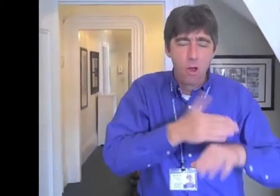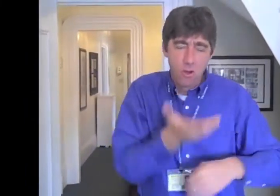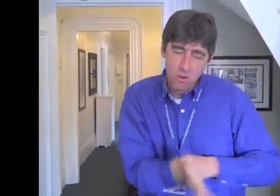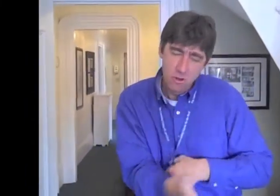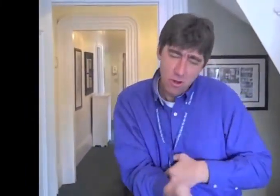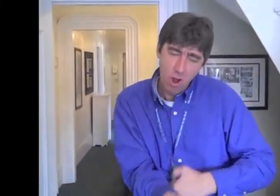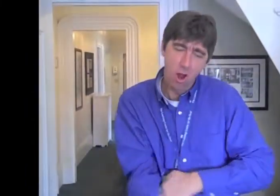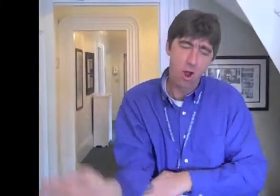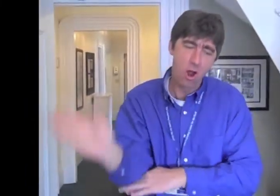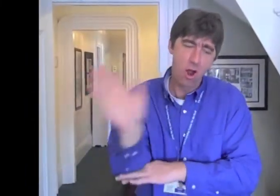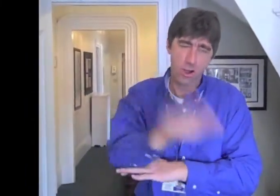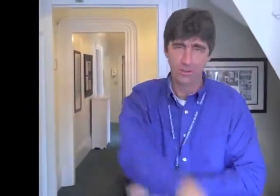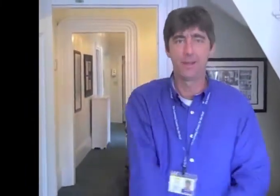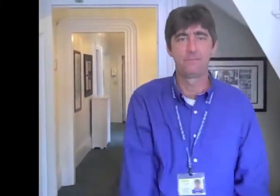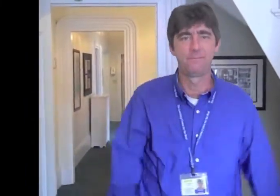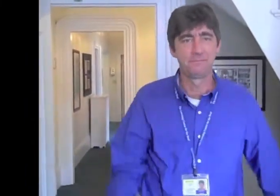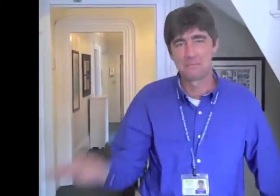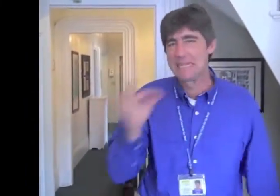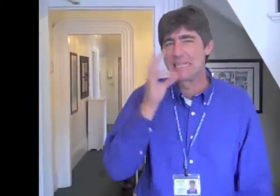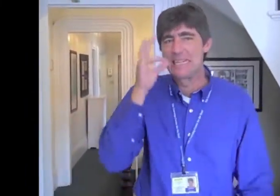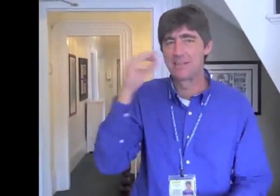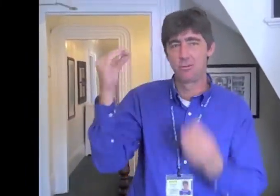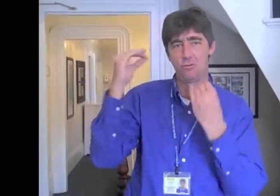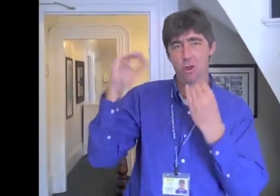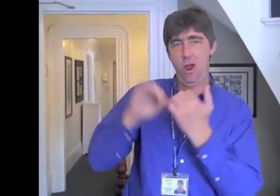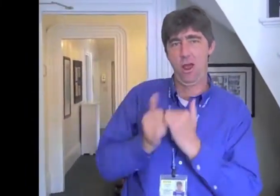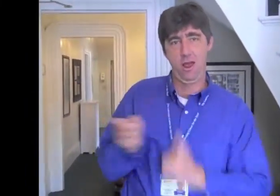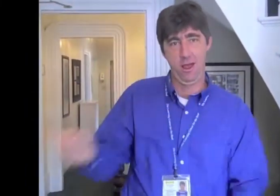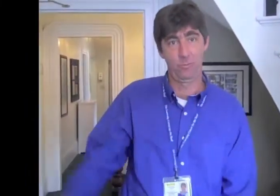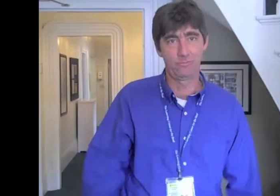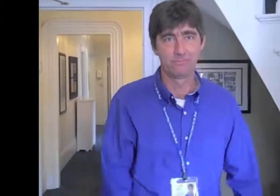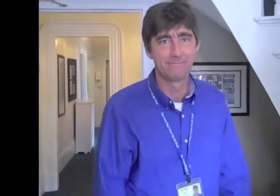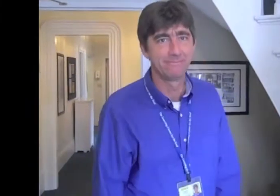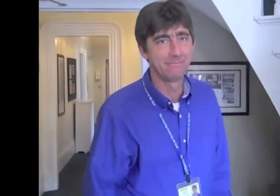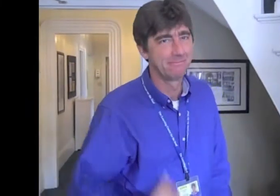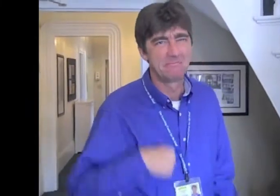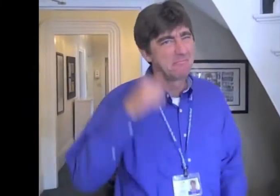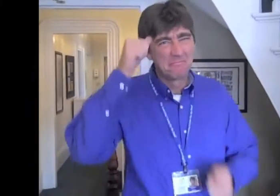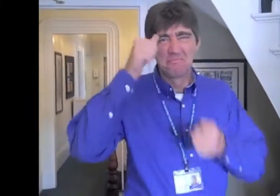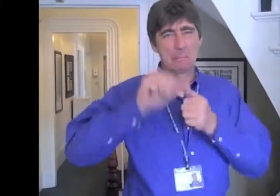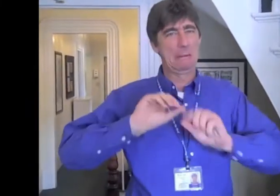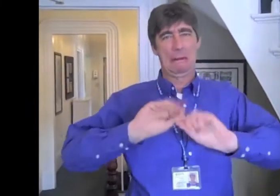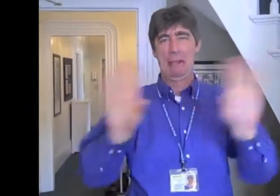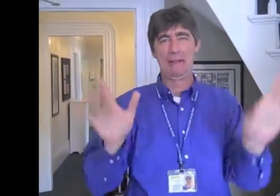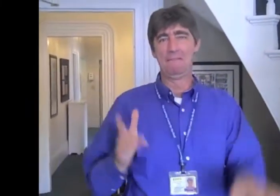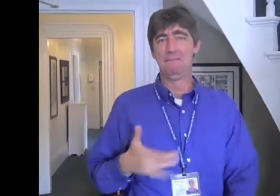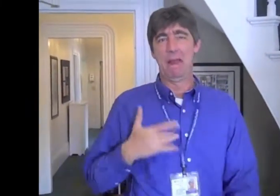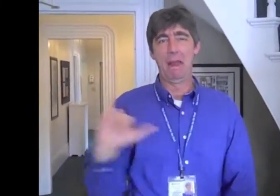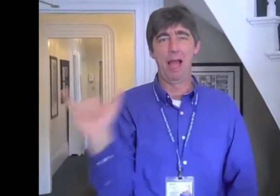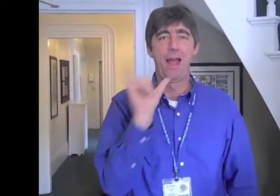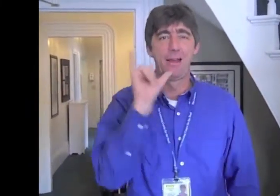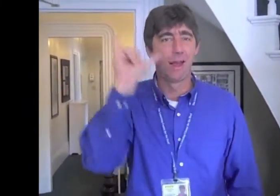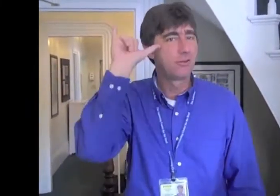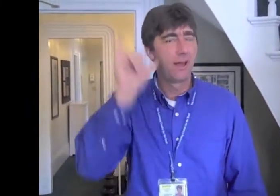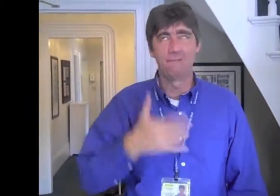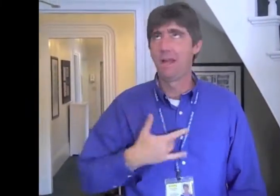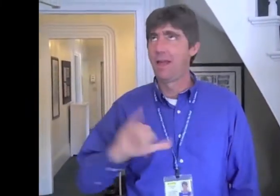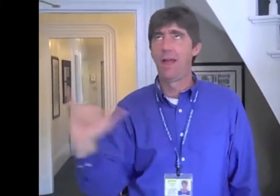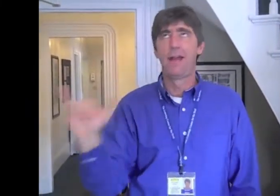turned it to be sure that it was cooked nice and even. The Chief Indian taught me that one. I remember it clearly. Feels